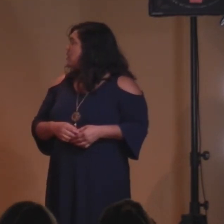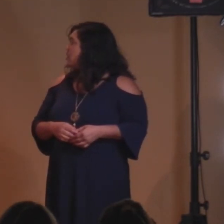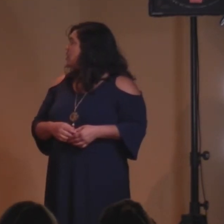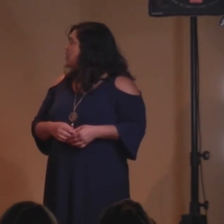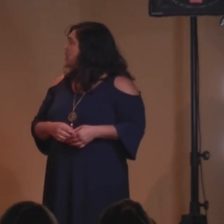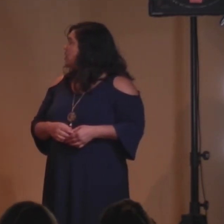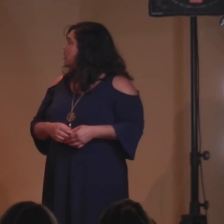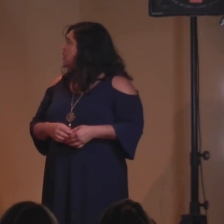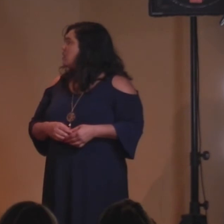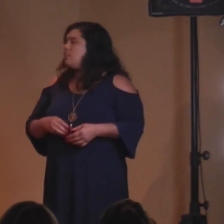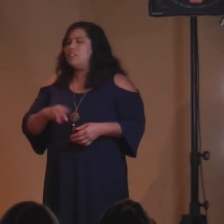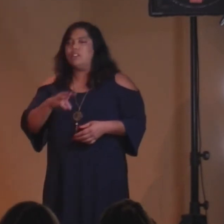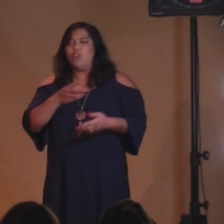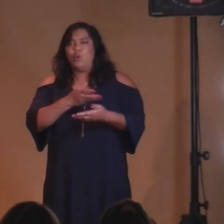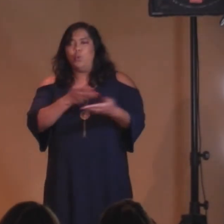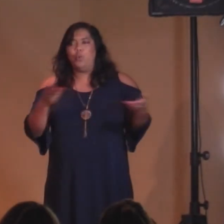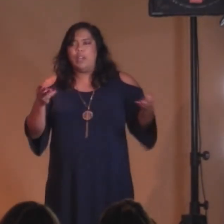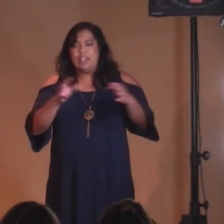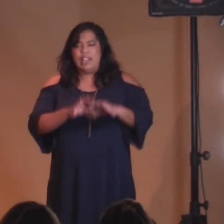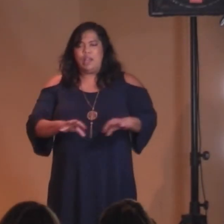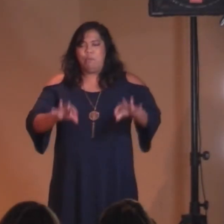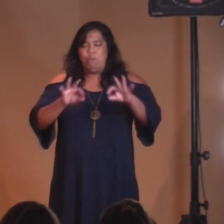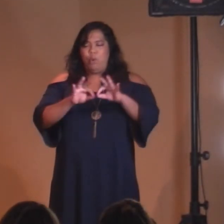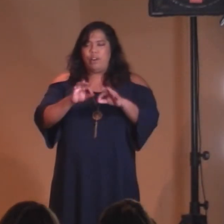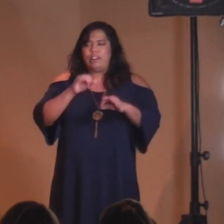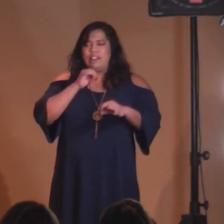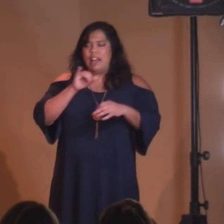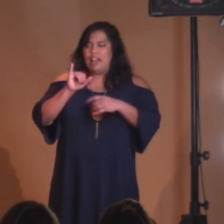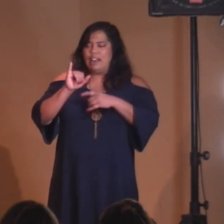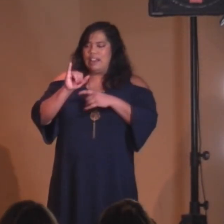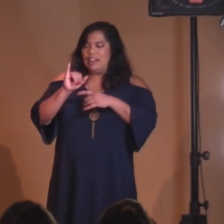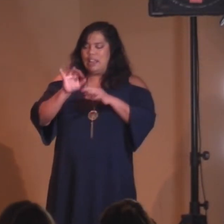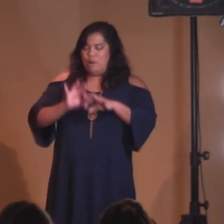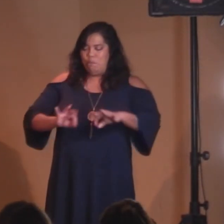move more to have a joint relationship between head and heart?